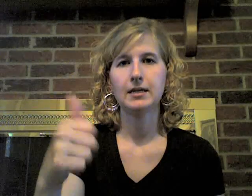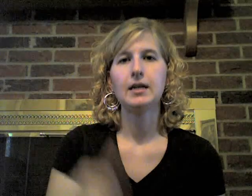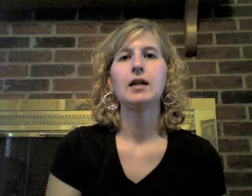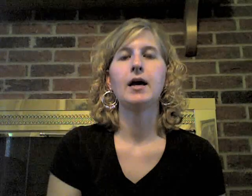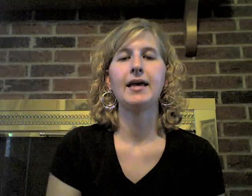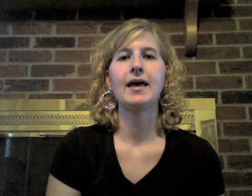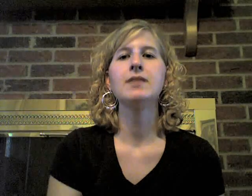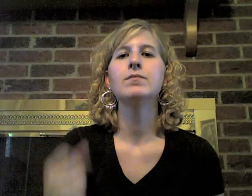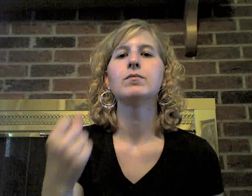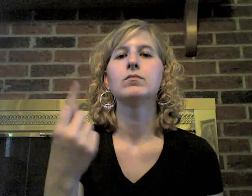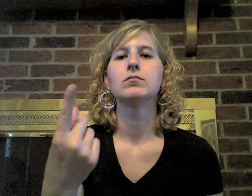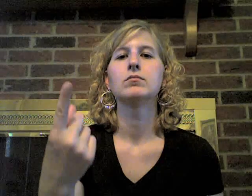Again.